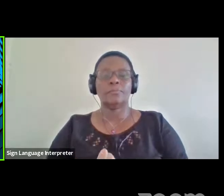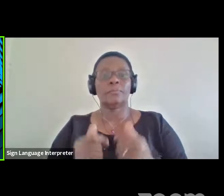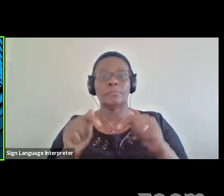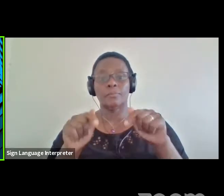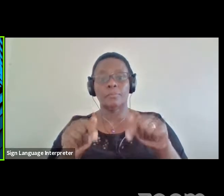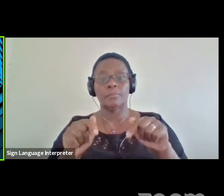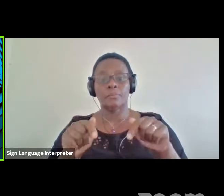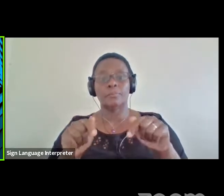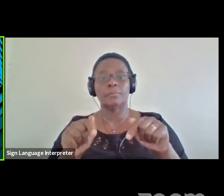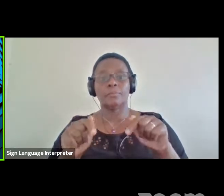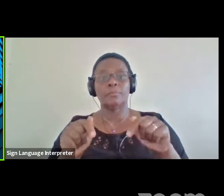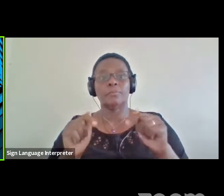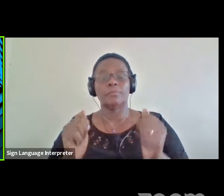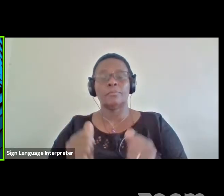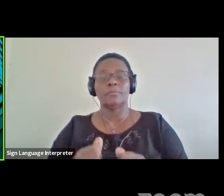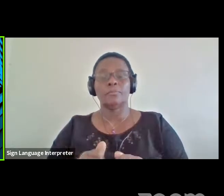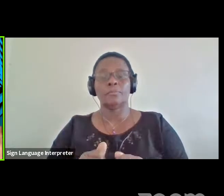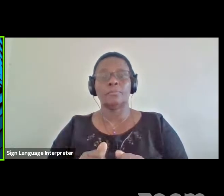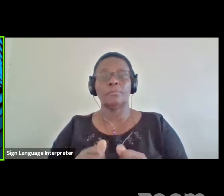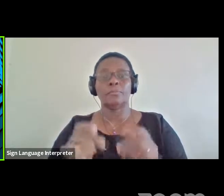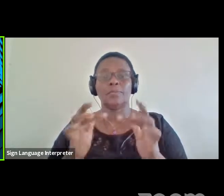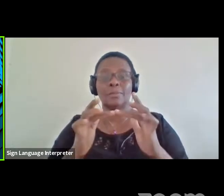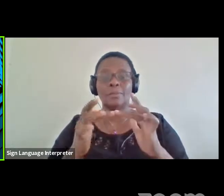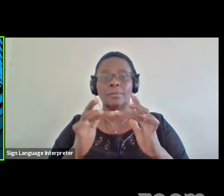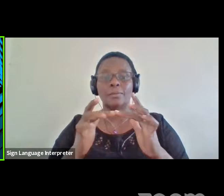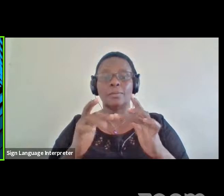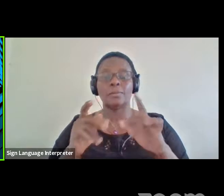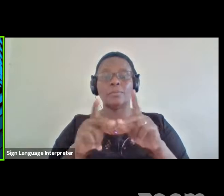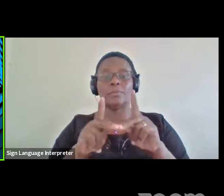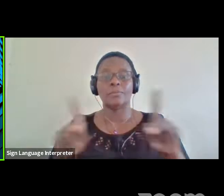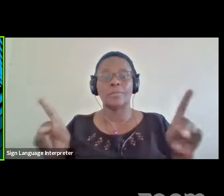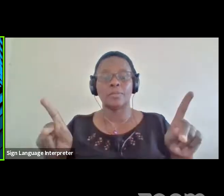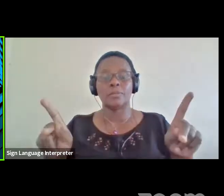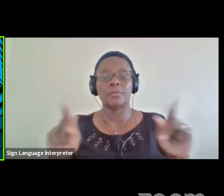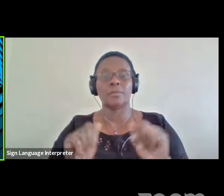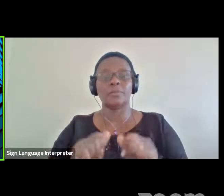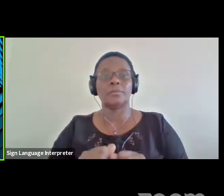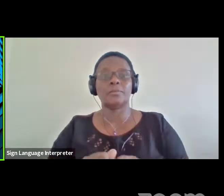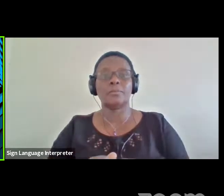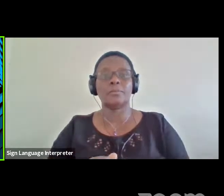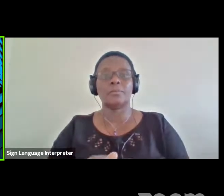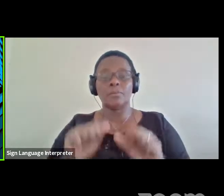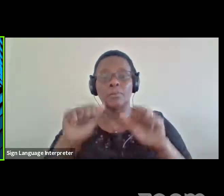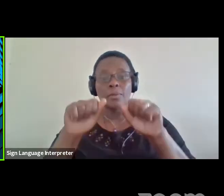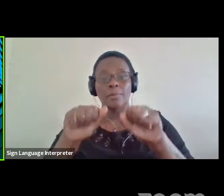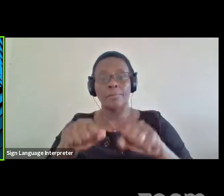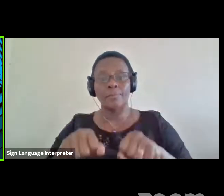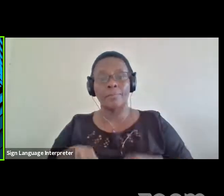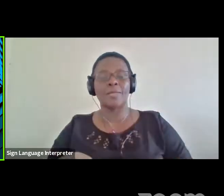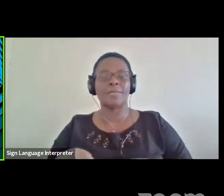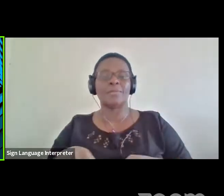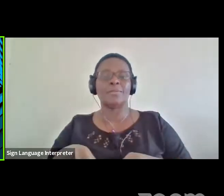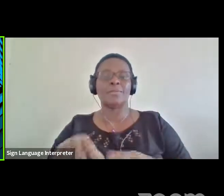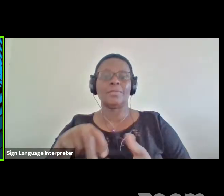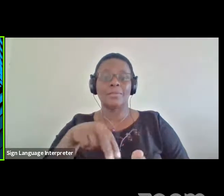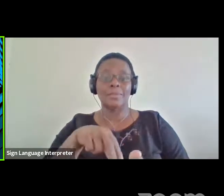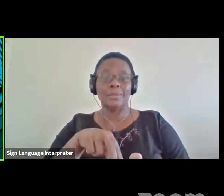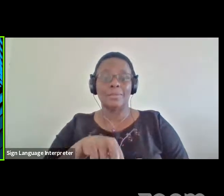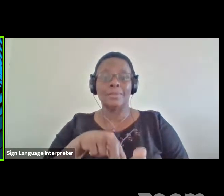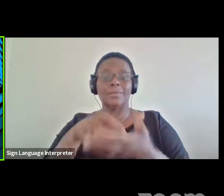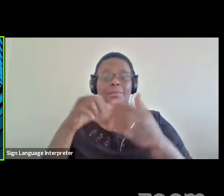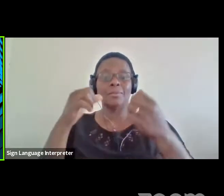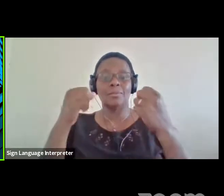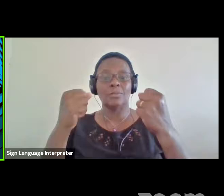Digital Peace Now and our global network of citizens really need to stand up for because of just how